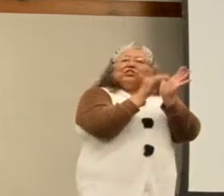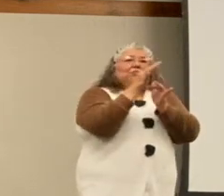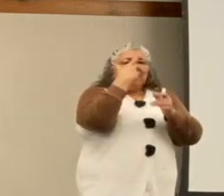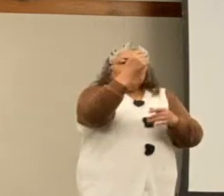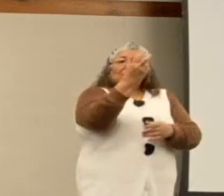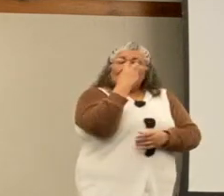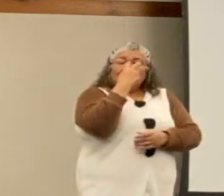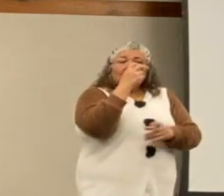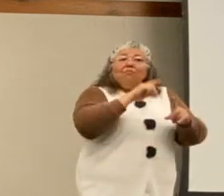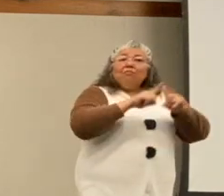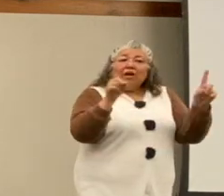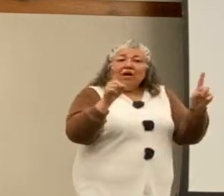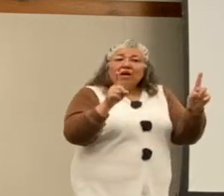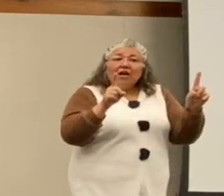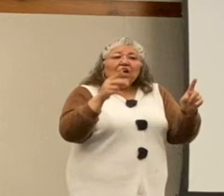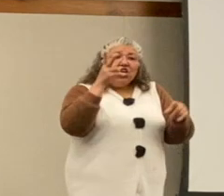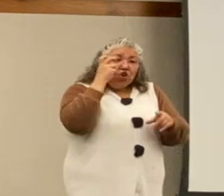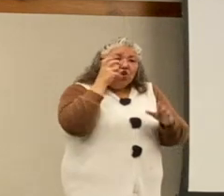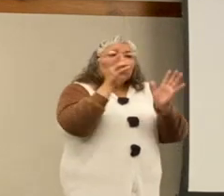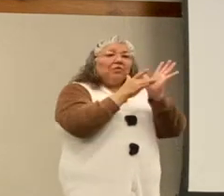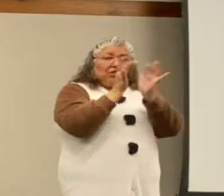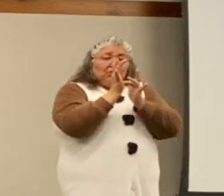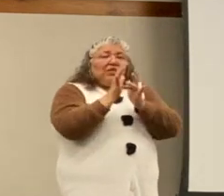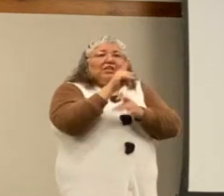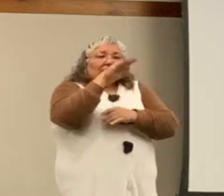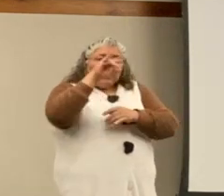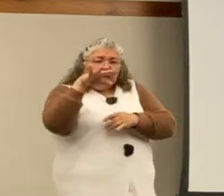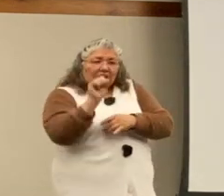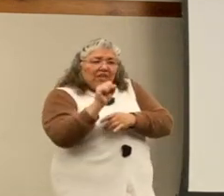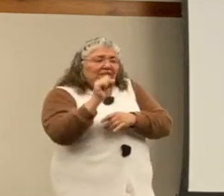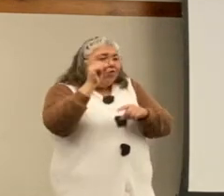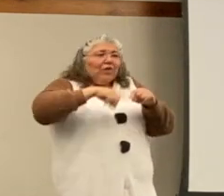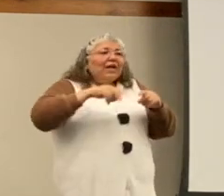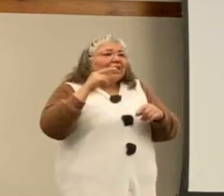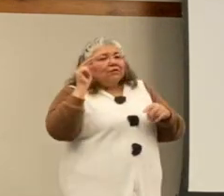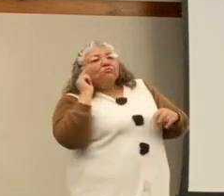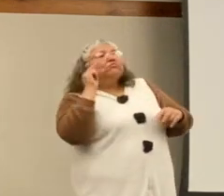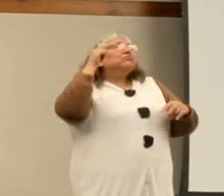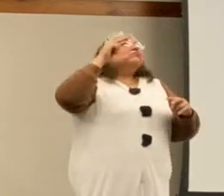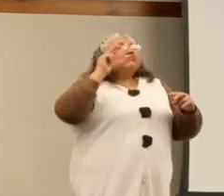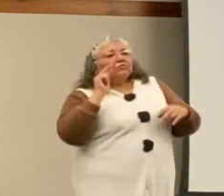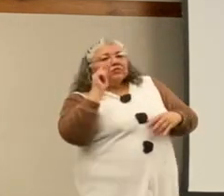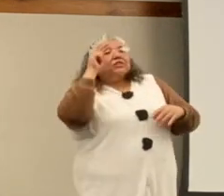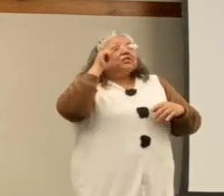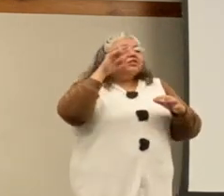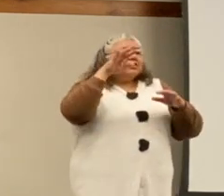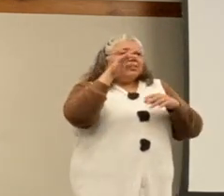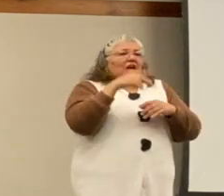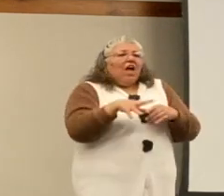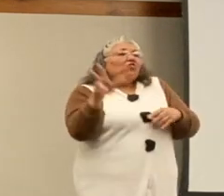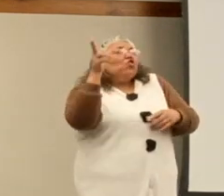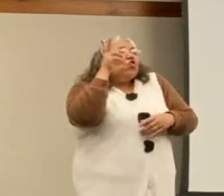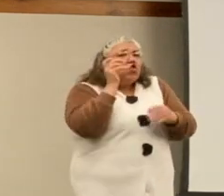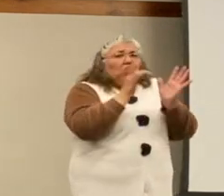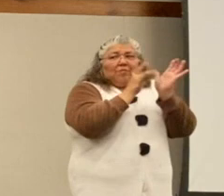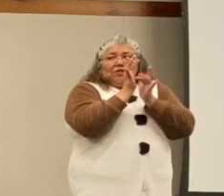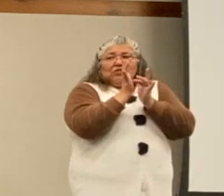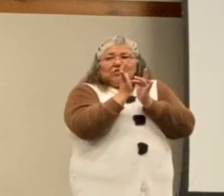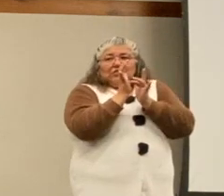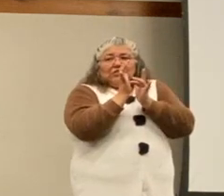he's blind, but he's heard about him. And Zacchaeus, who can't see, has heard about